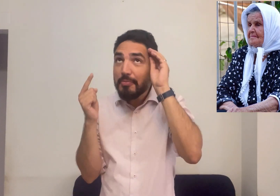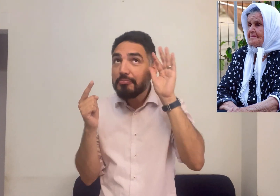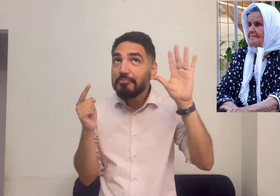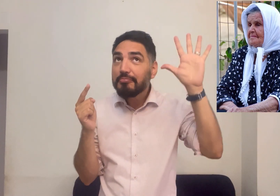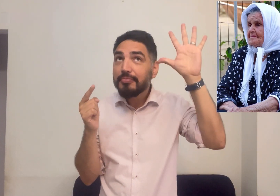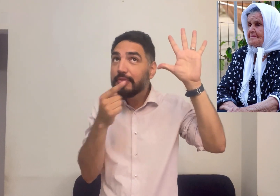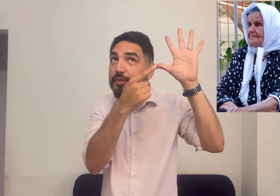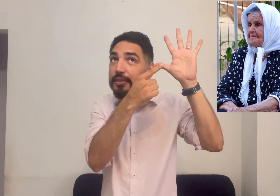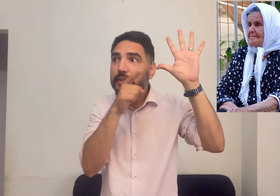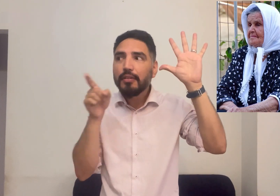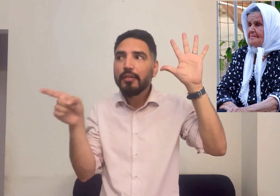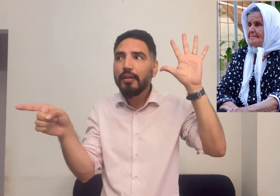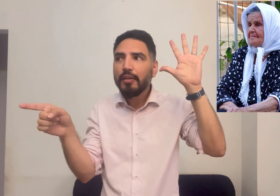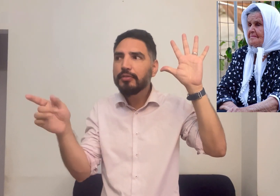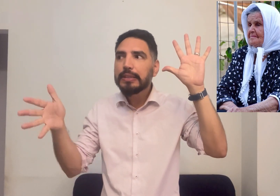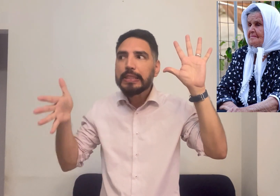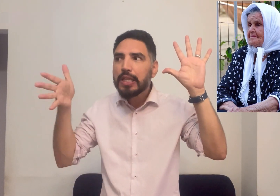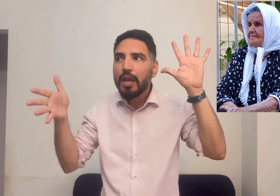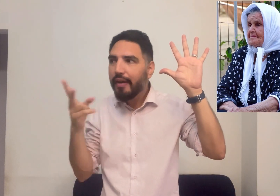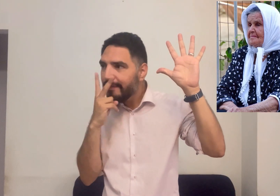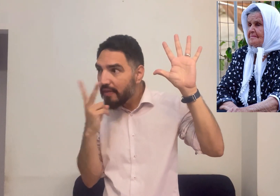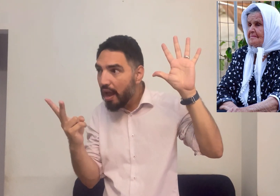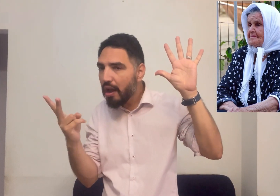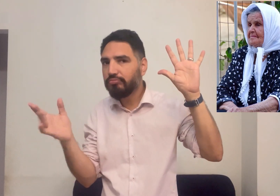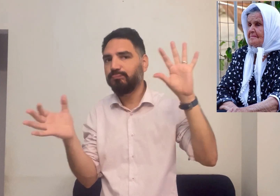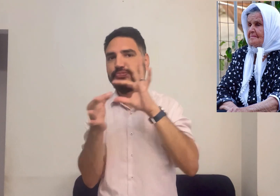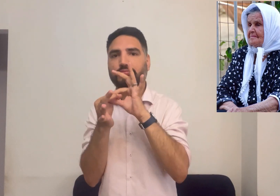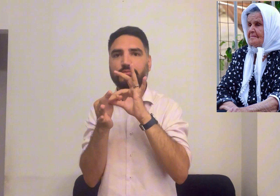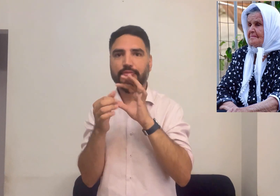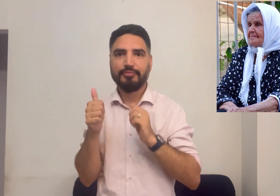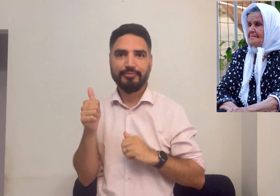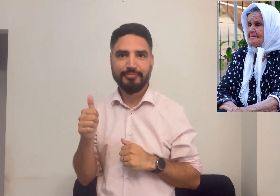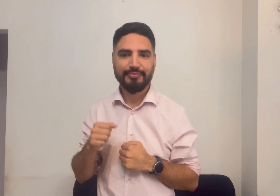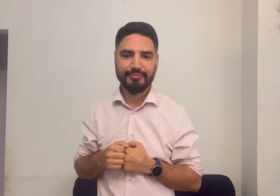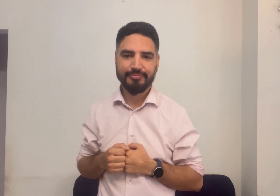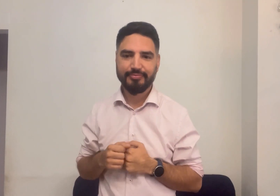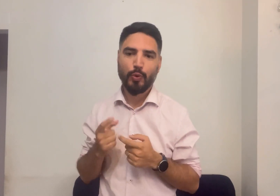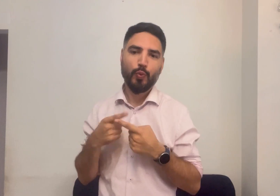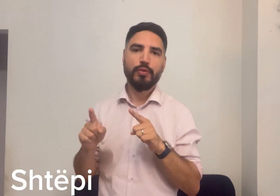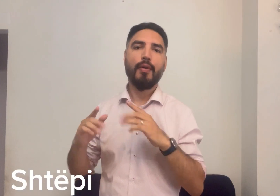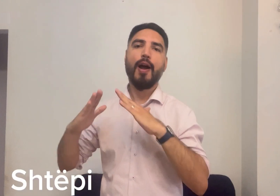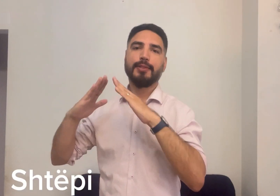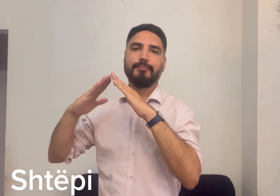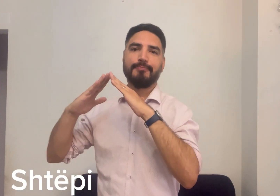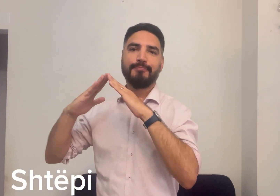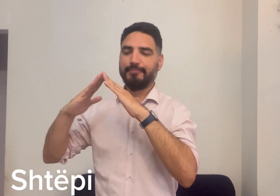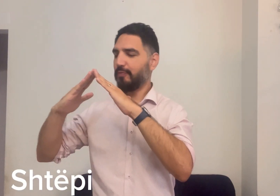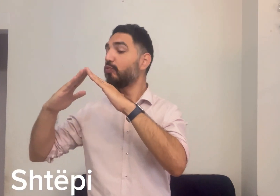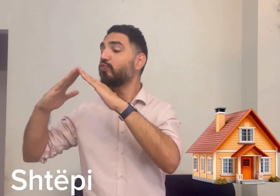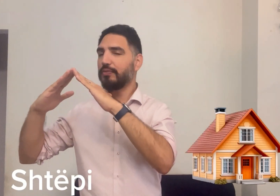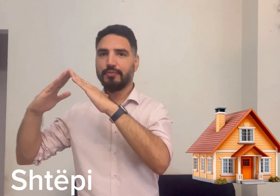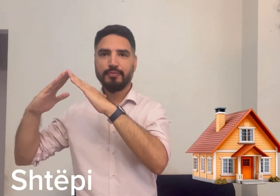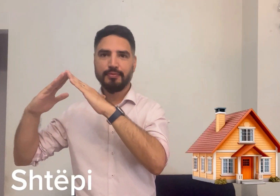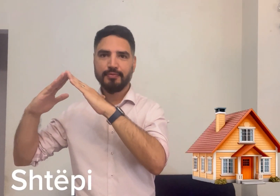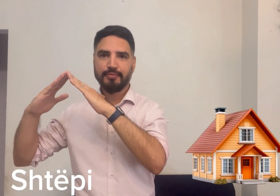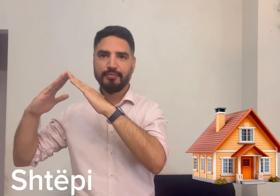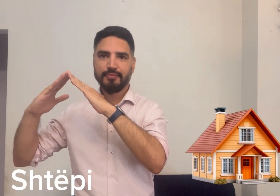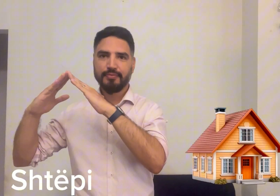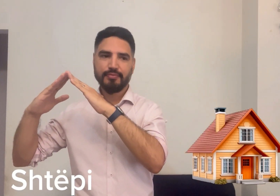mental image instantly matches the sign. Another example will be the sign for house, which, as you can see